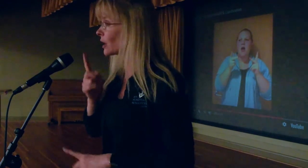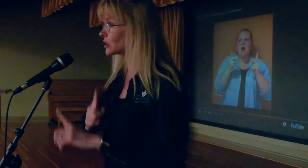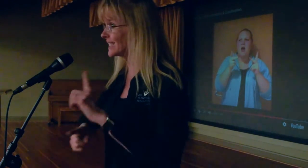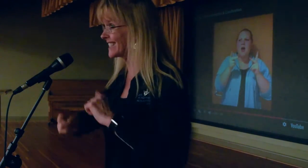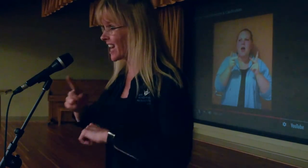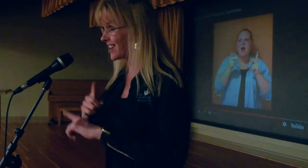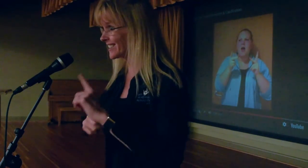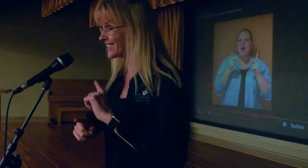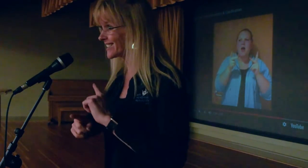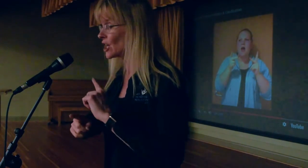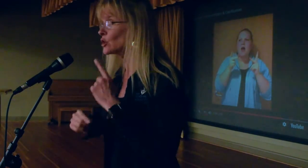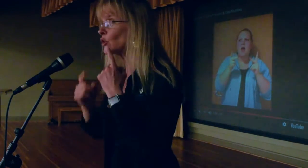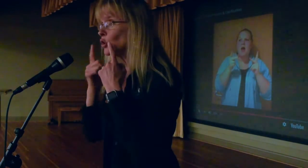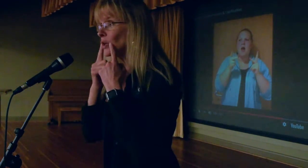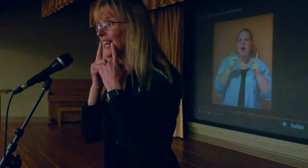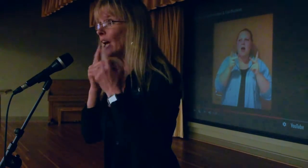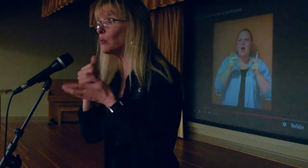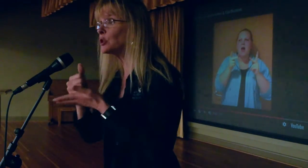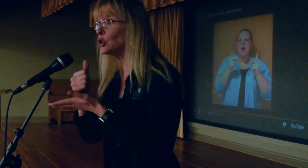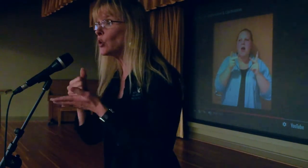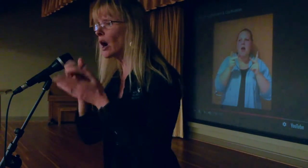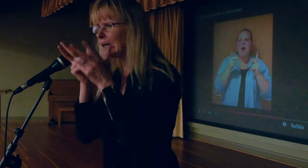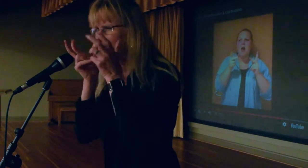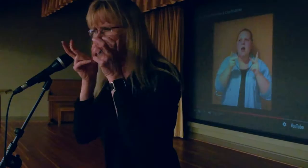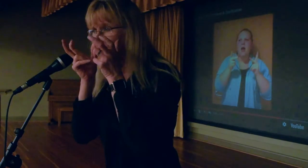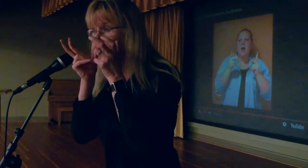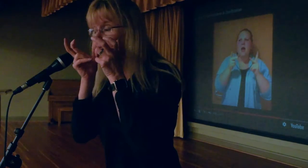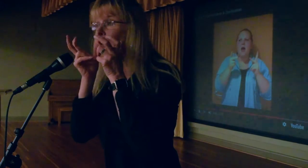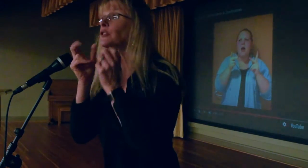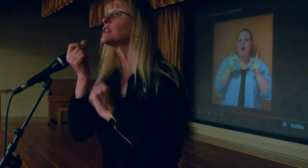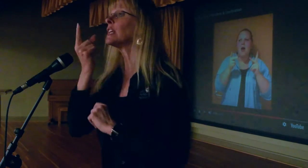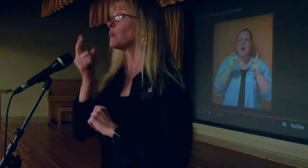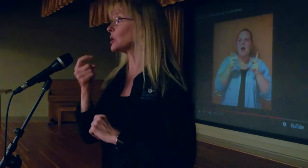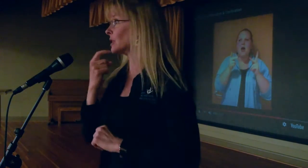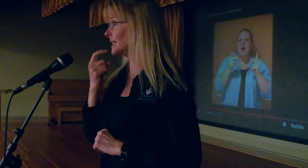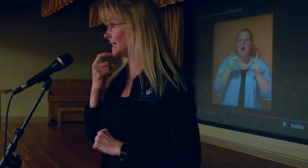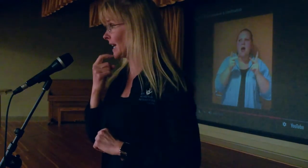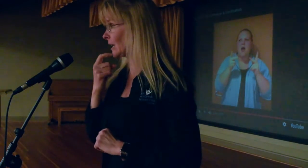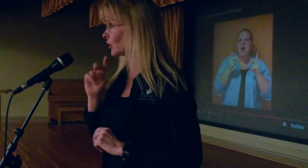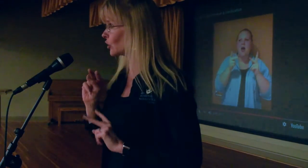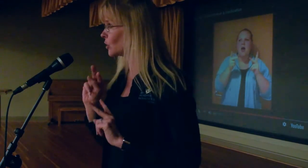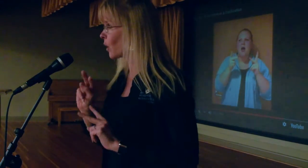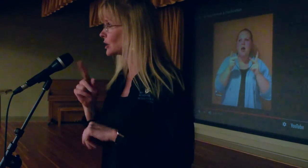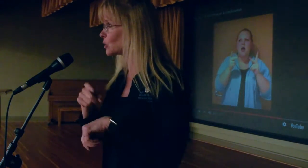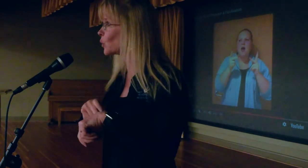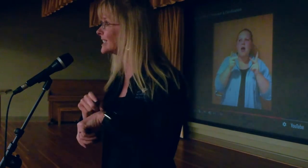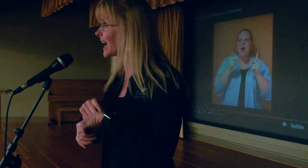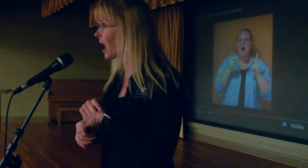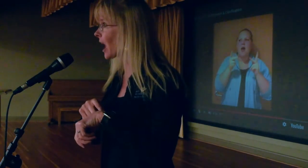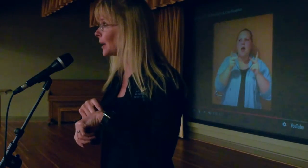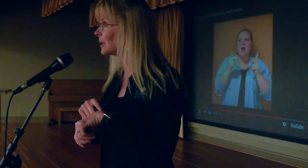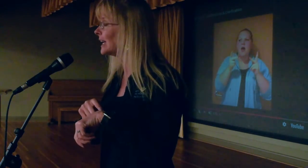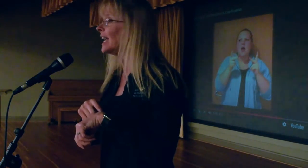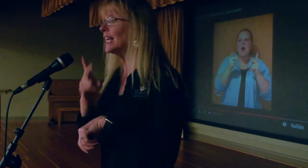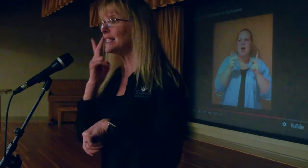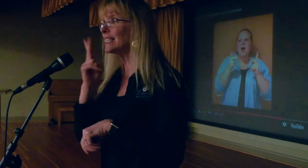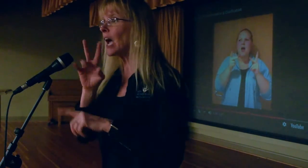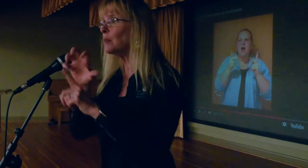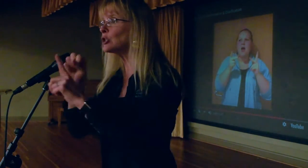she signs. So you can help you understand what she's saying. And you're going to watch it one time and see how much you